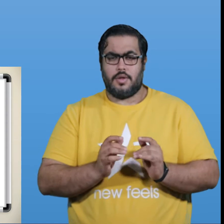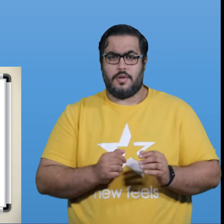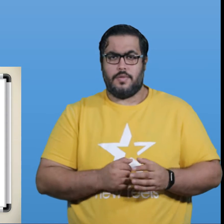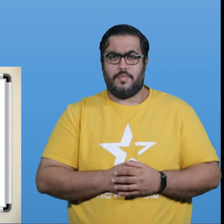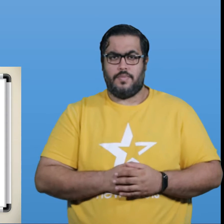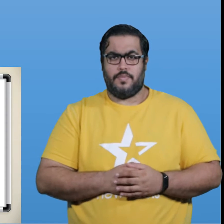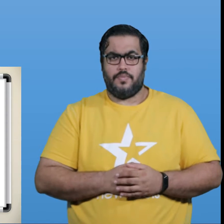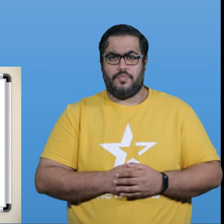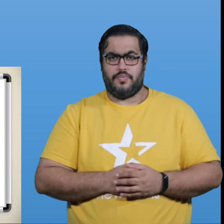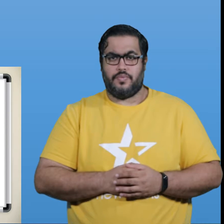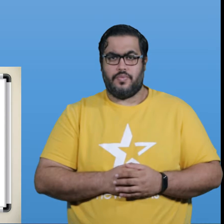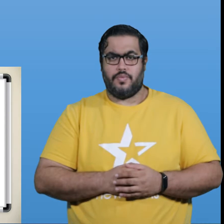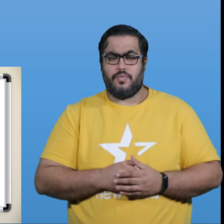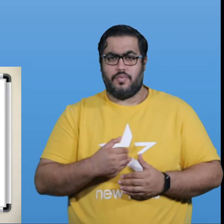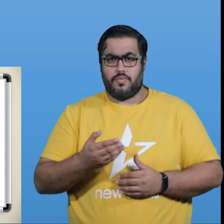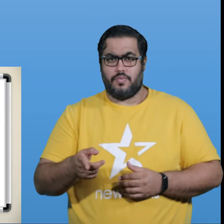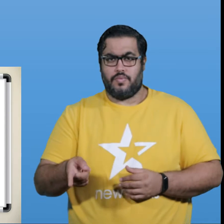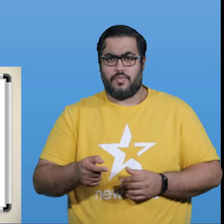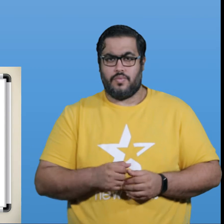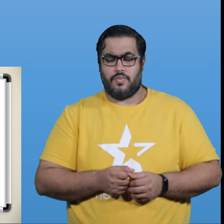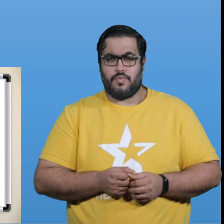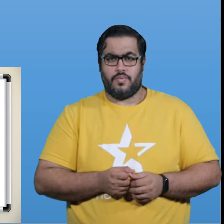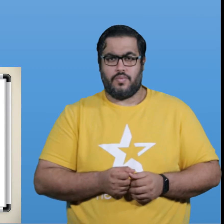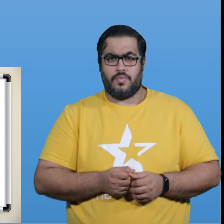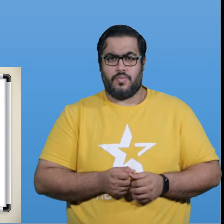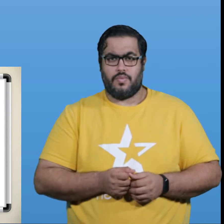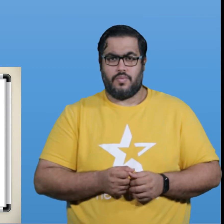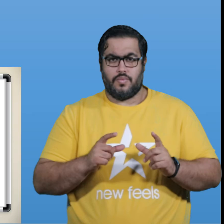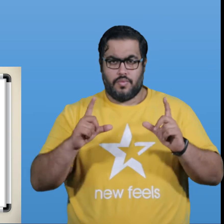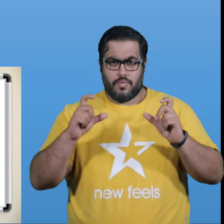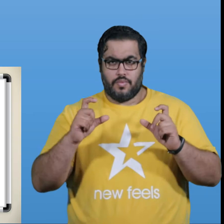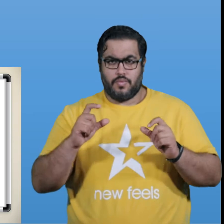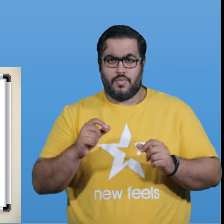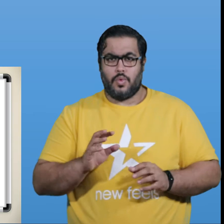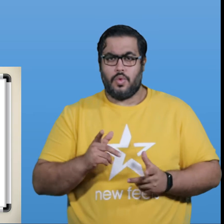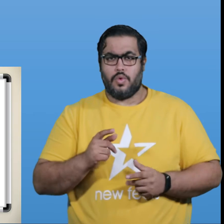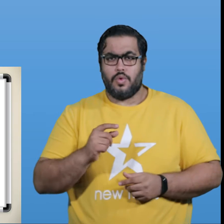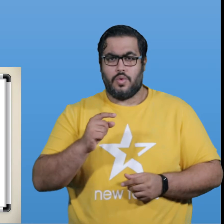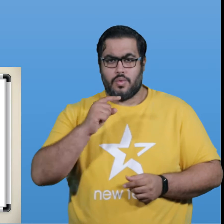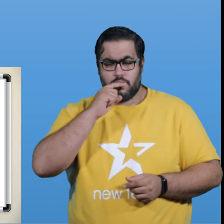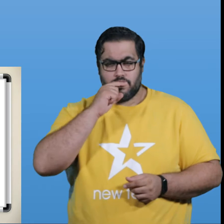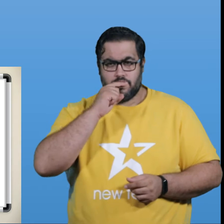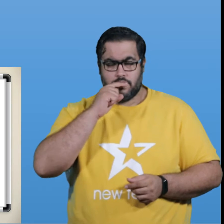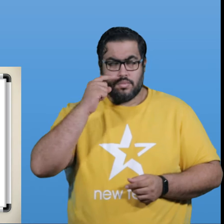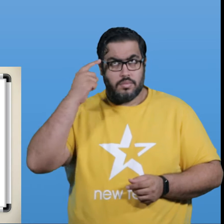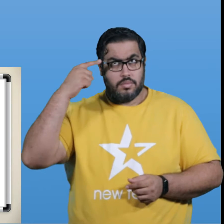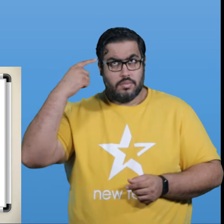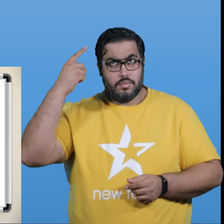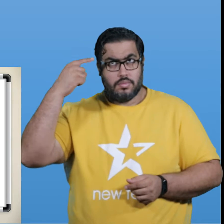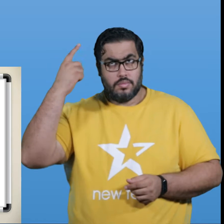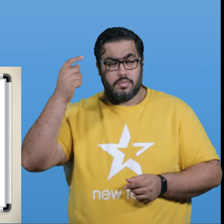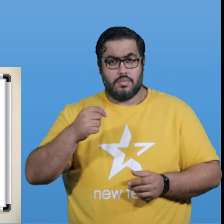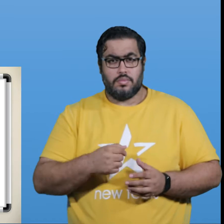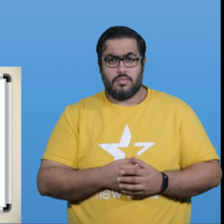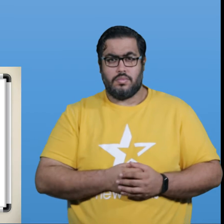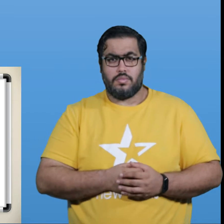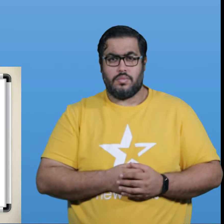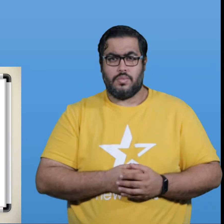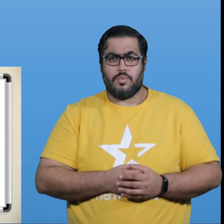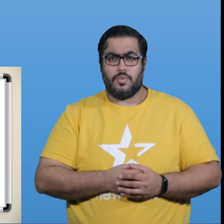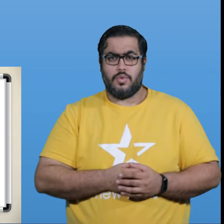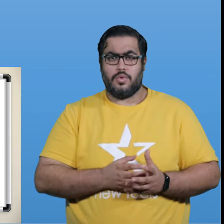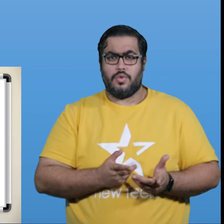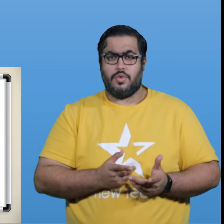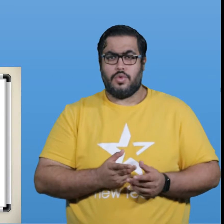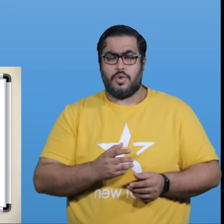baby. Okay. Next, we have picture of a woman imagining a baby. She's having the baby. She didn't have it